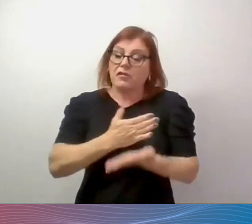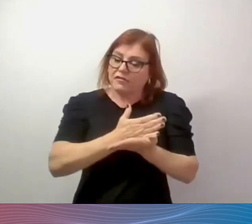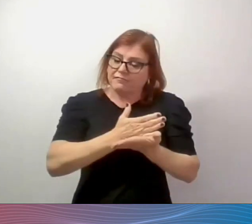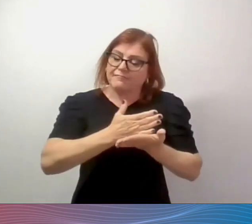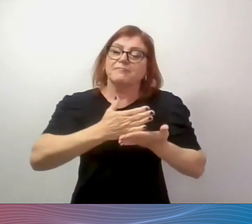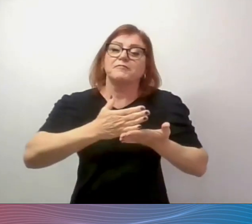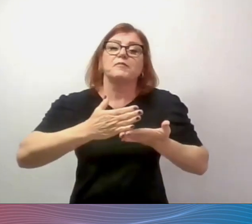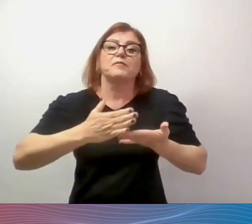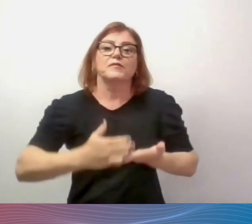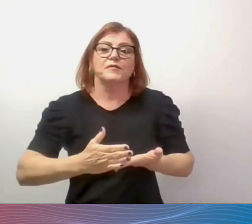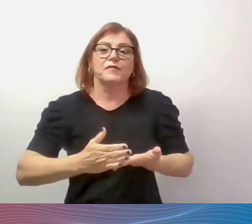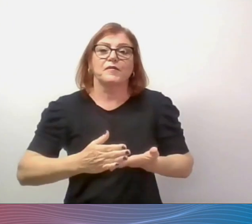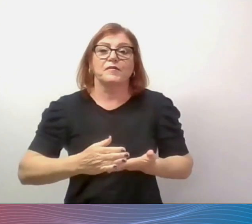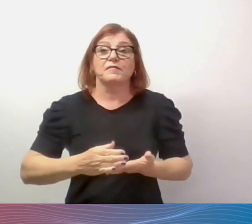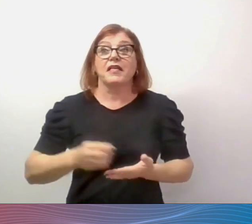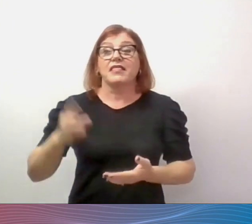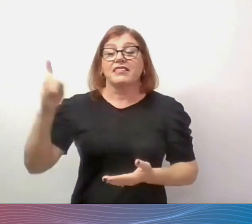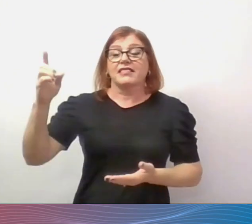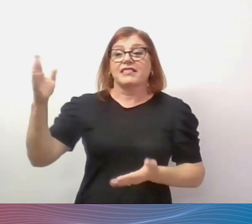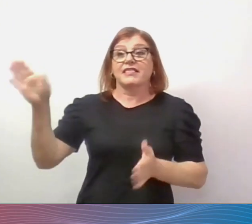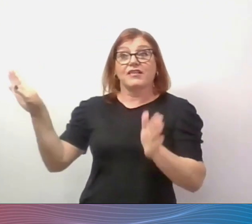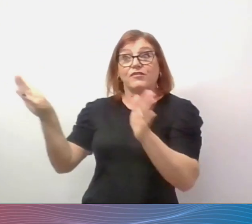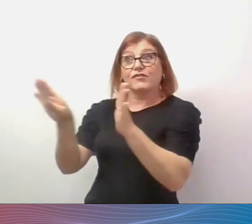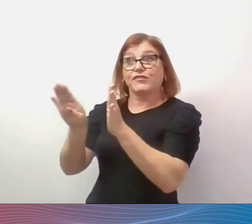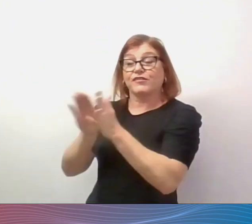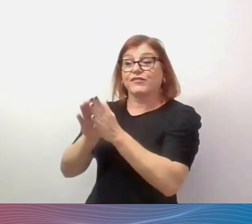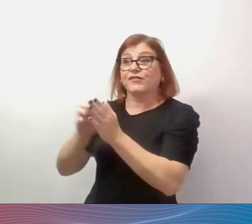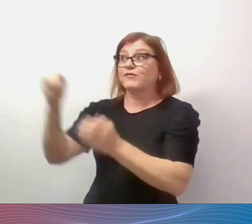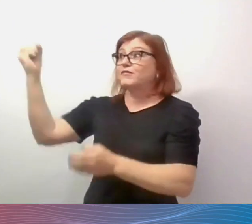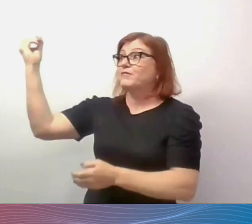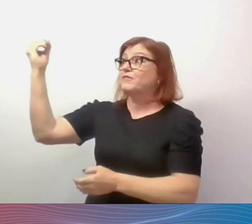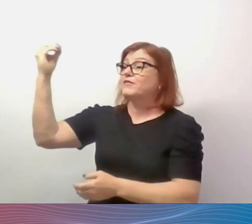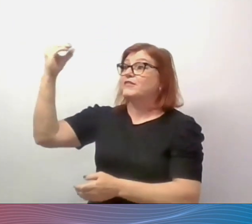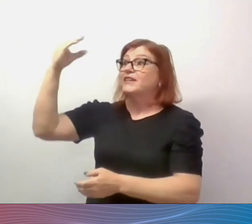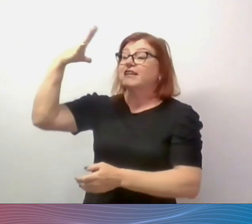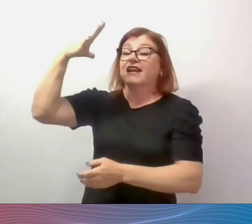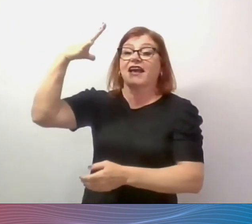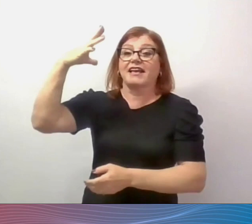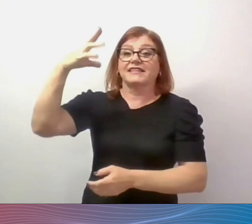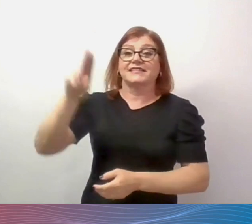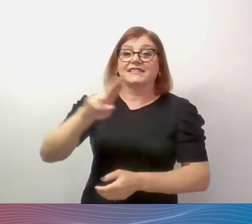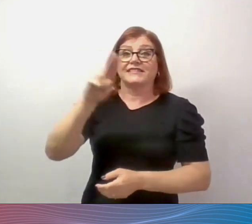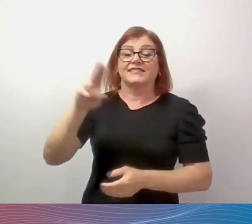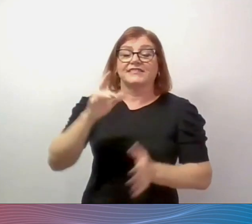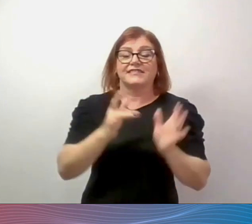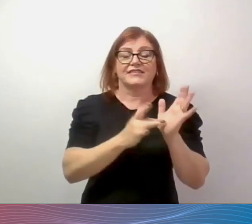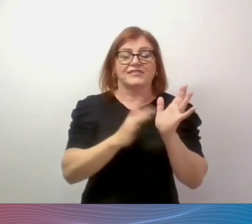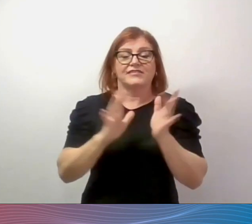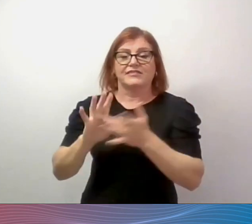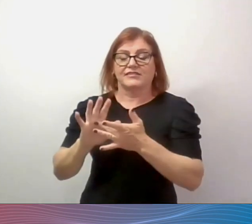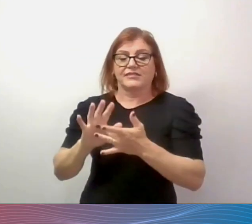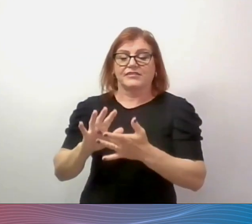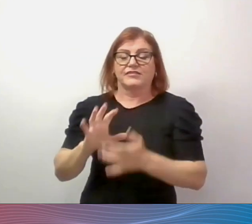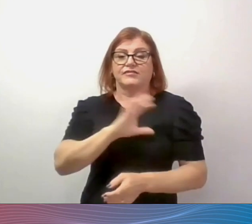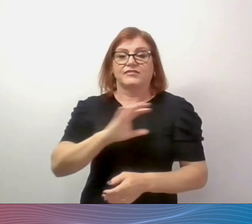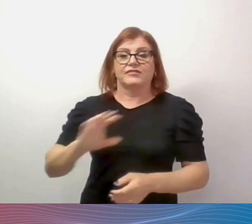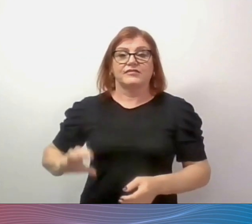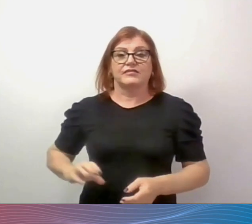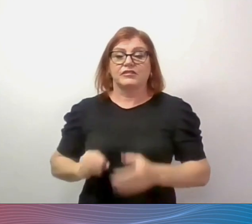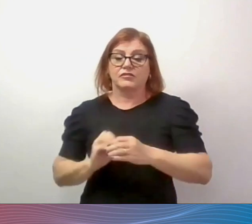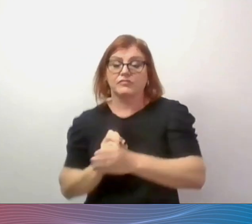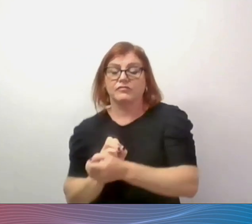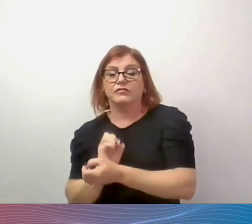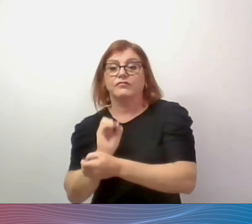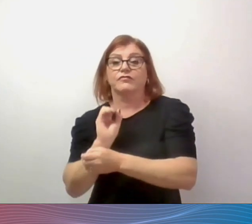como a graça por meio de Jesus Cristo, fluiu até nós como rio. And from that point on, God came as grace